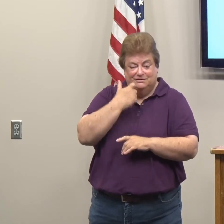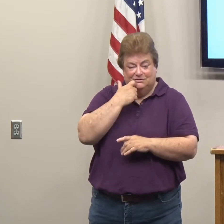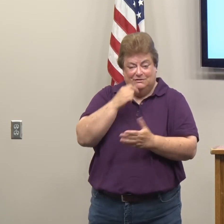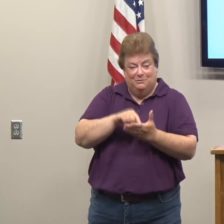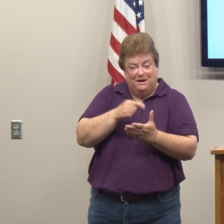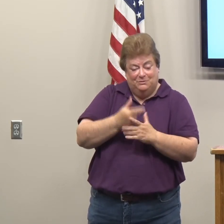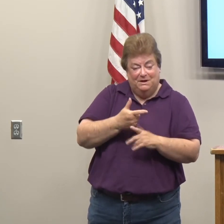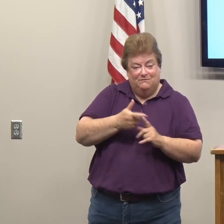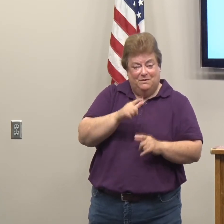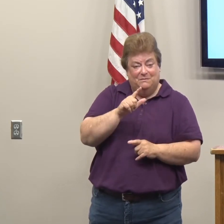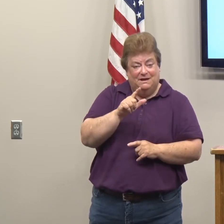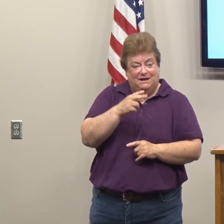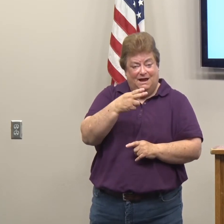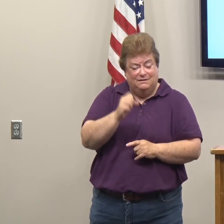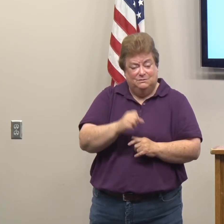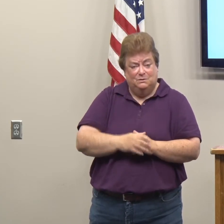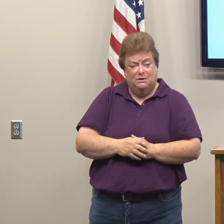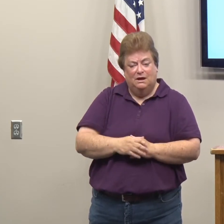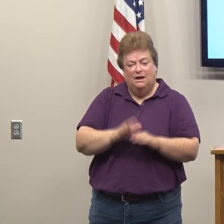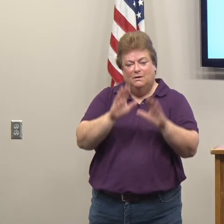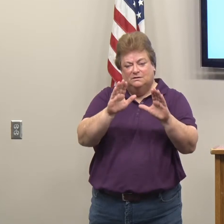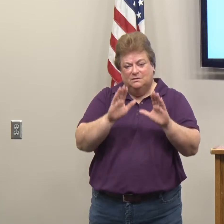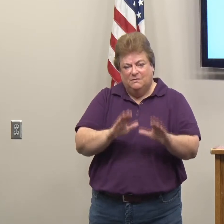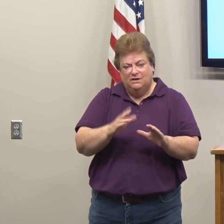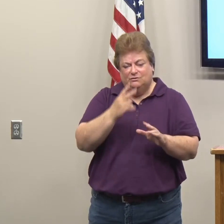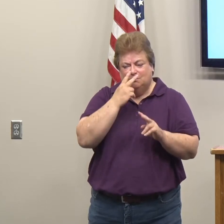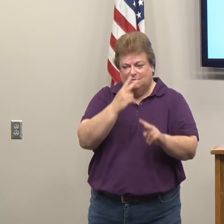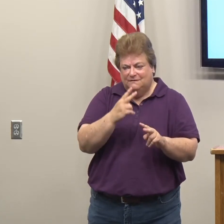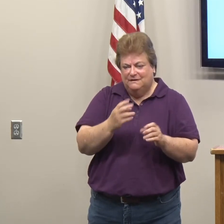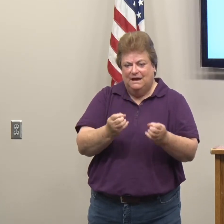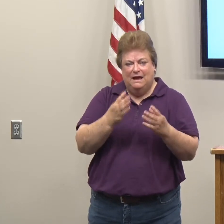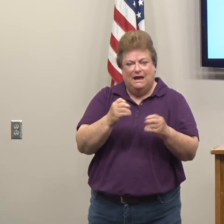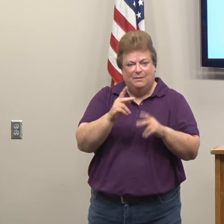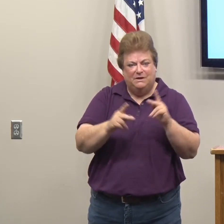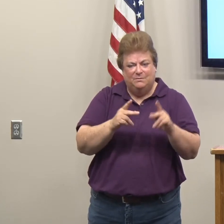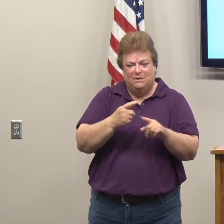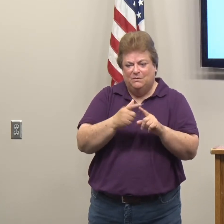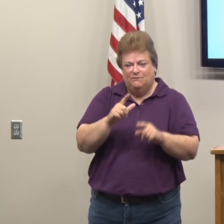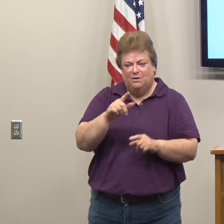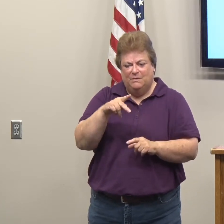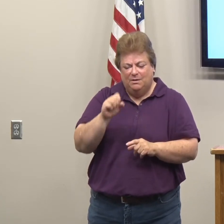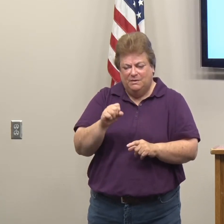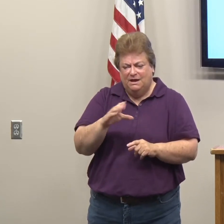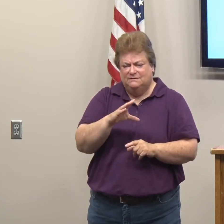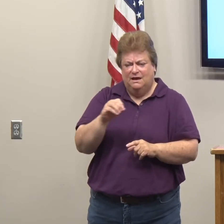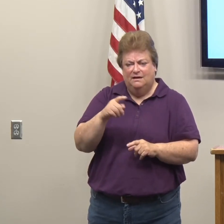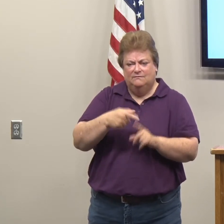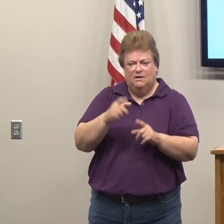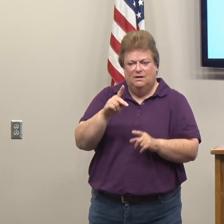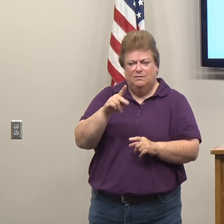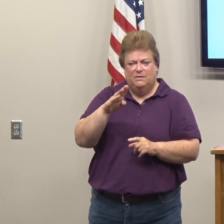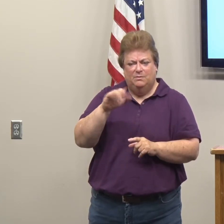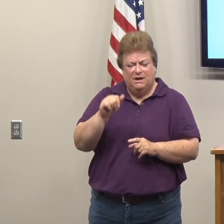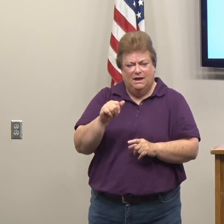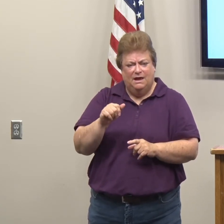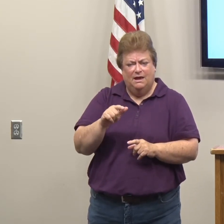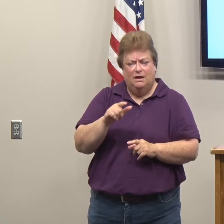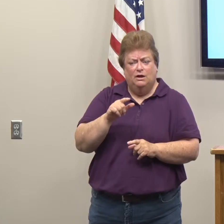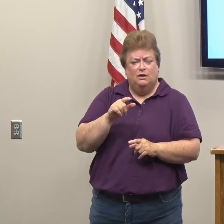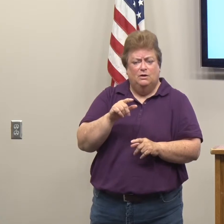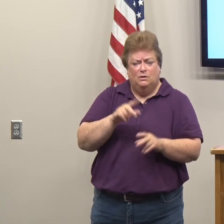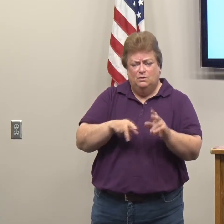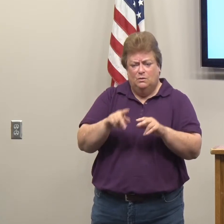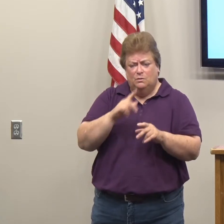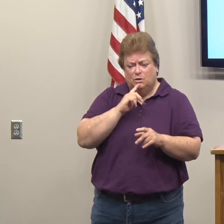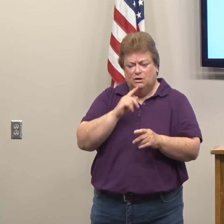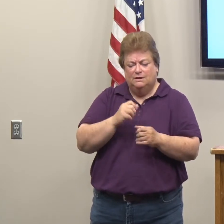Lincoln High. And it was amazing to see the teams of people from LPS and the arena who were safely